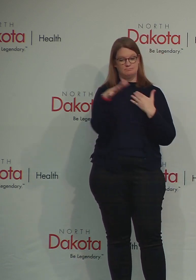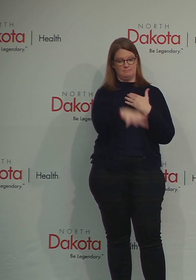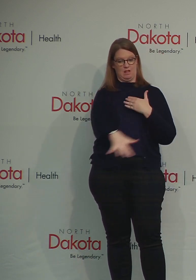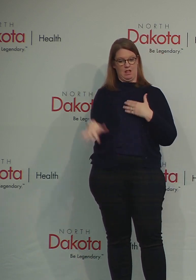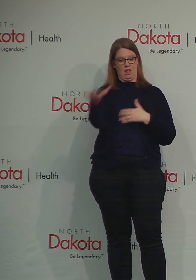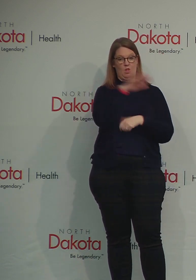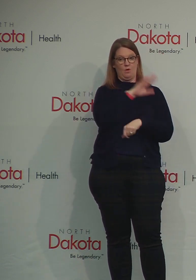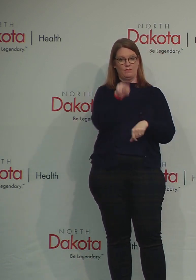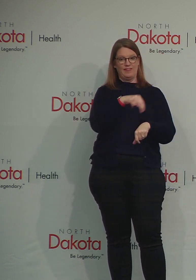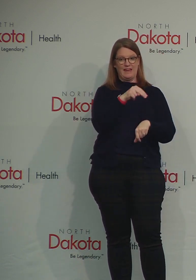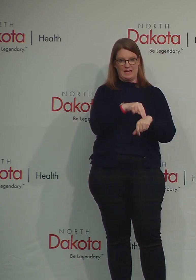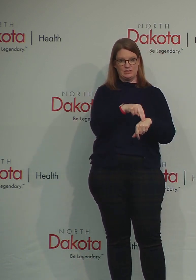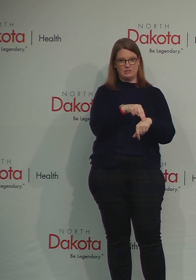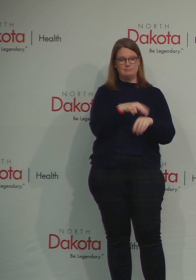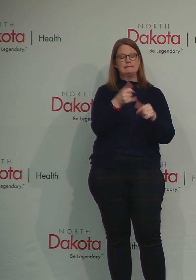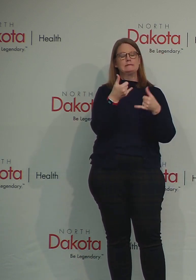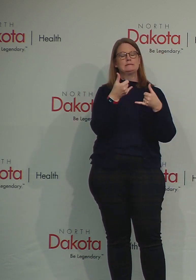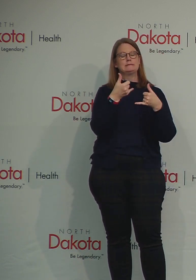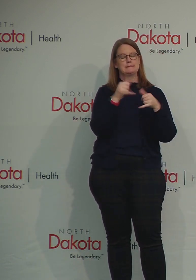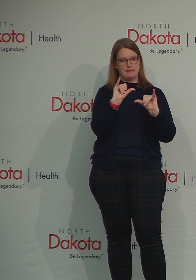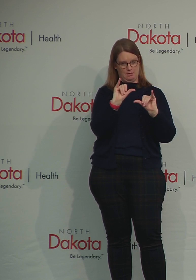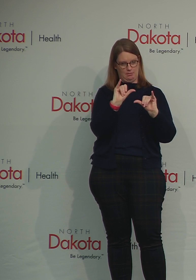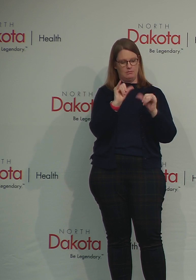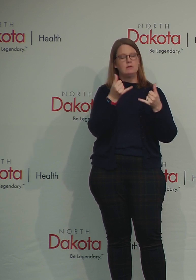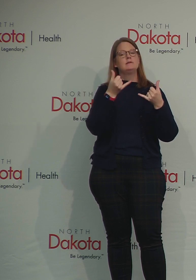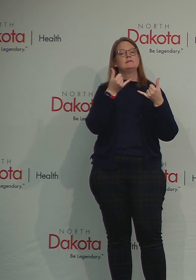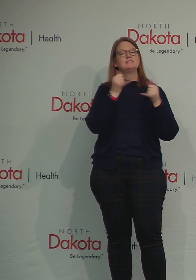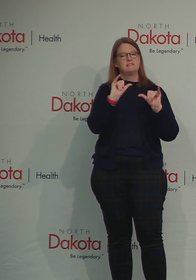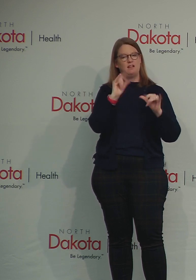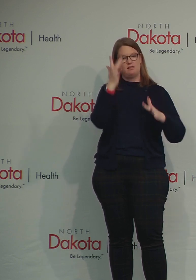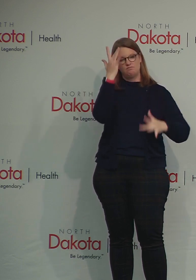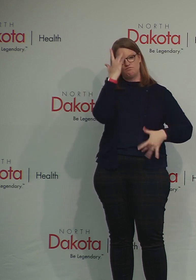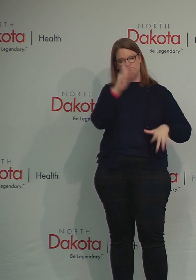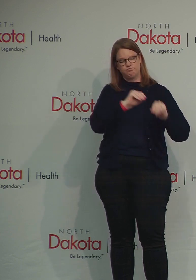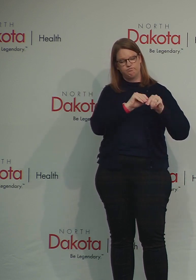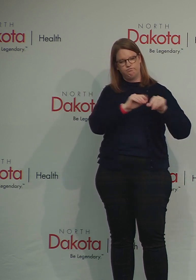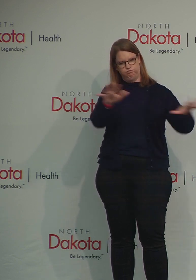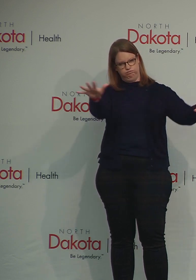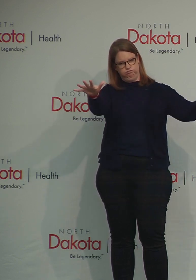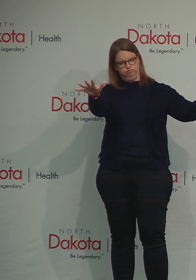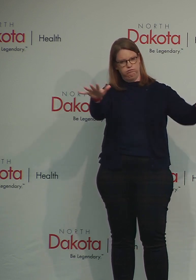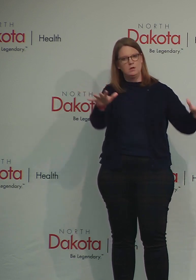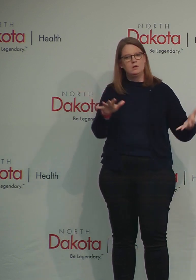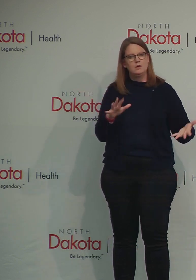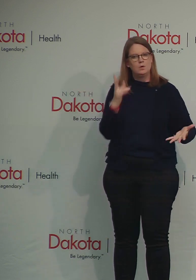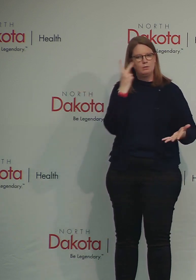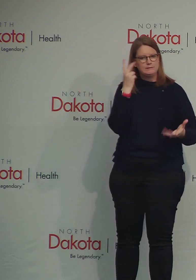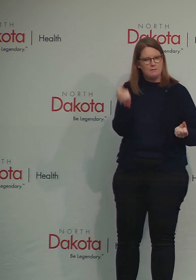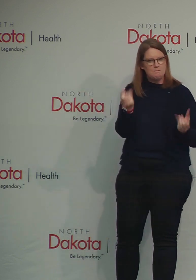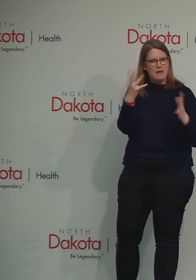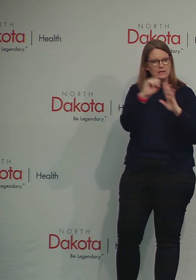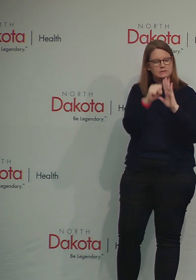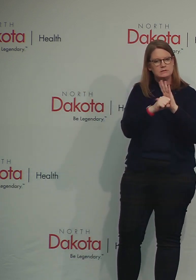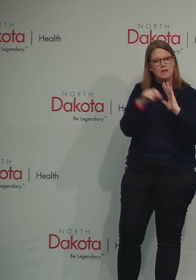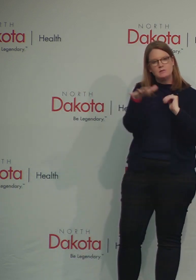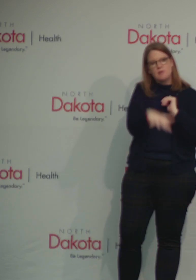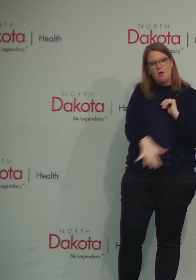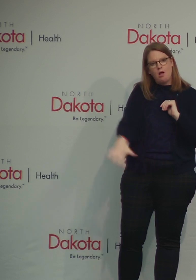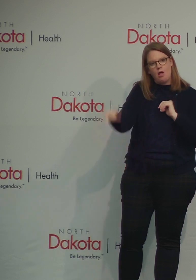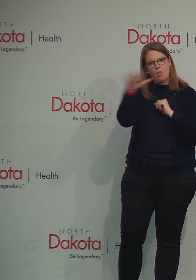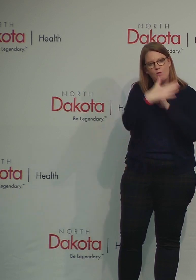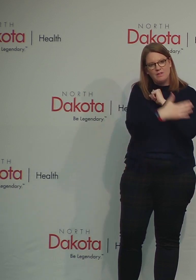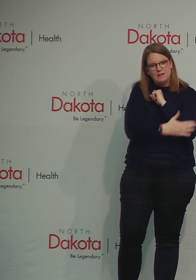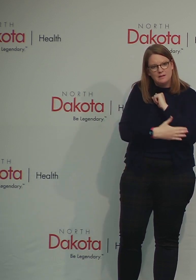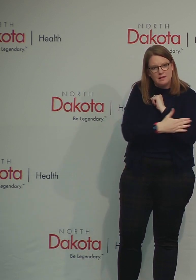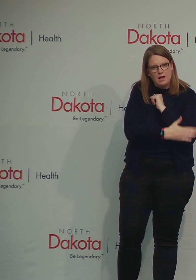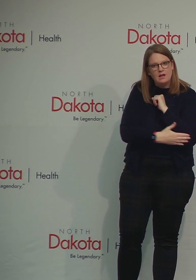nationwide still in the grip of a COVID pandemic, and we see that many states across the nation that have